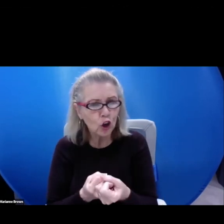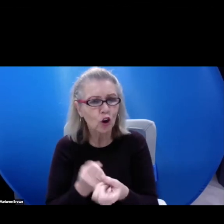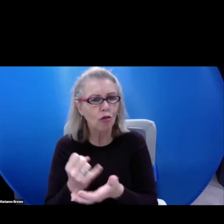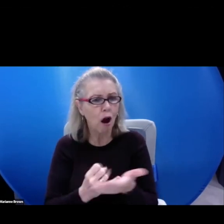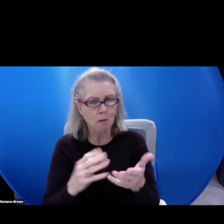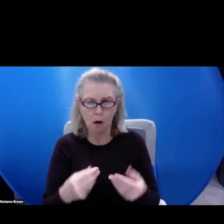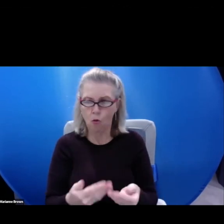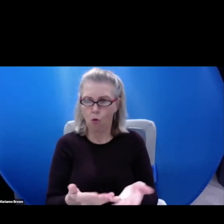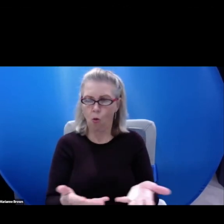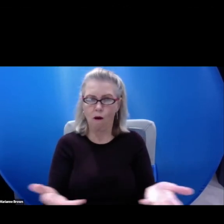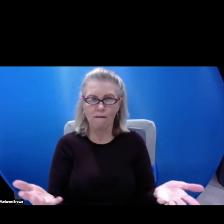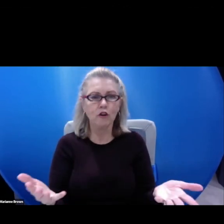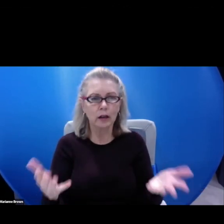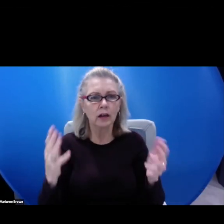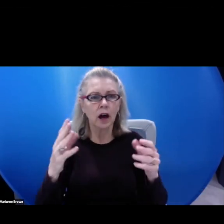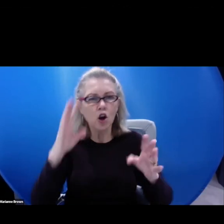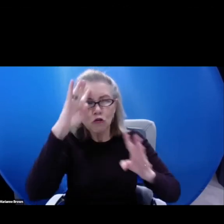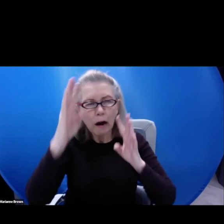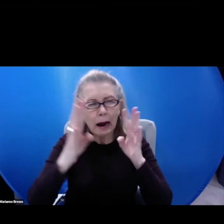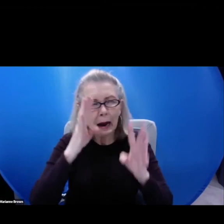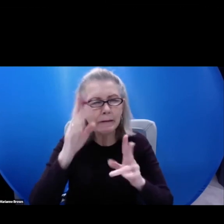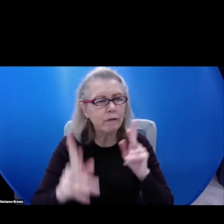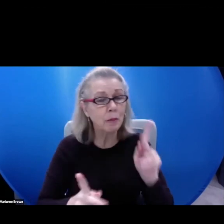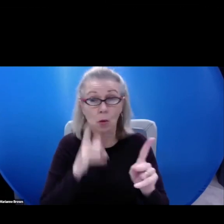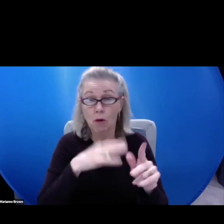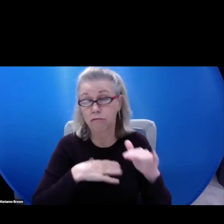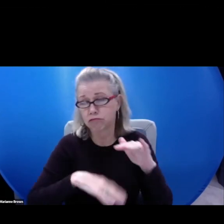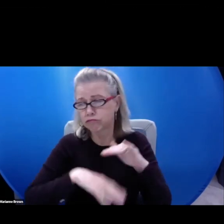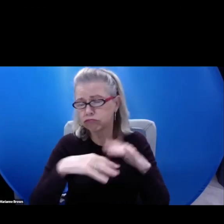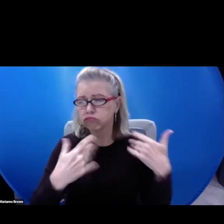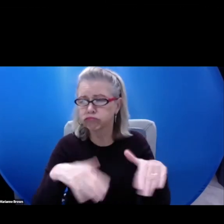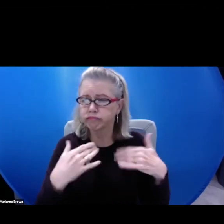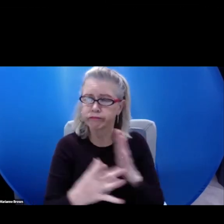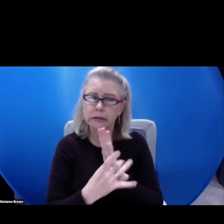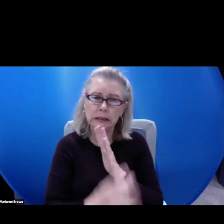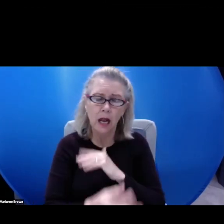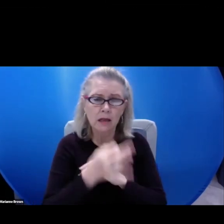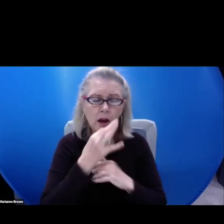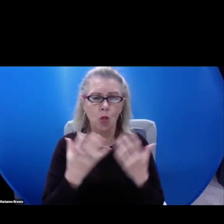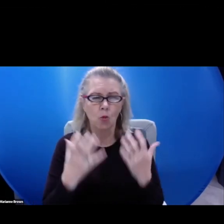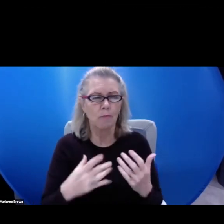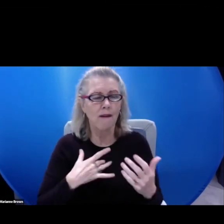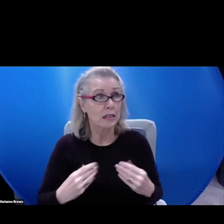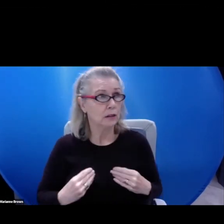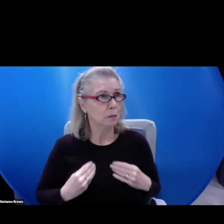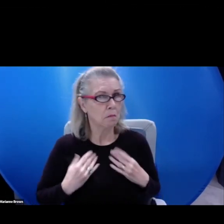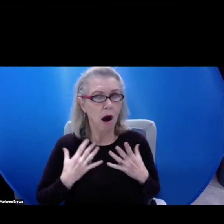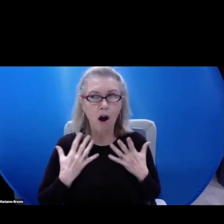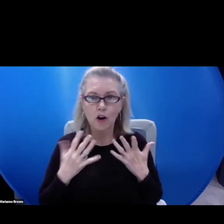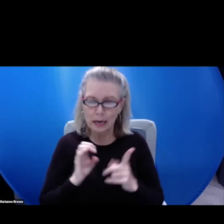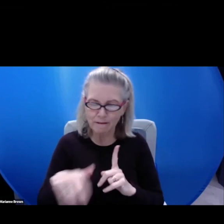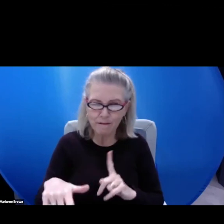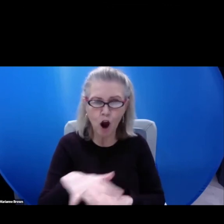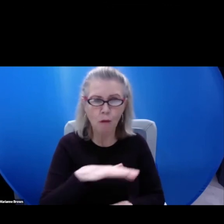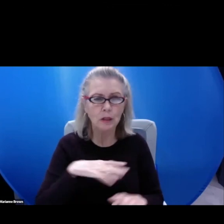creative individuals of the highest talent and an inspiring environment in which to produce